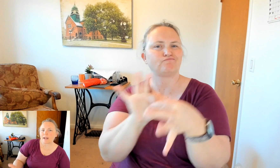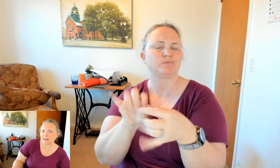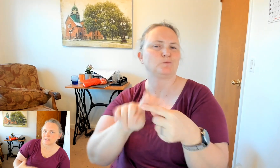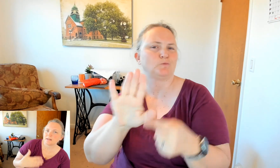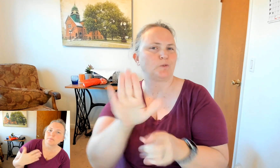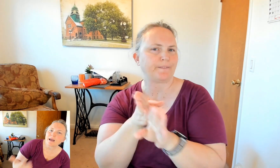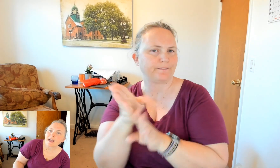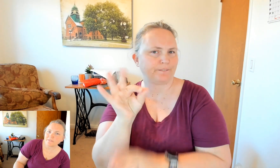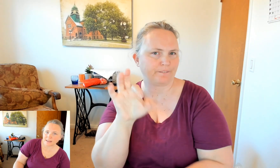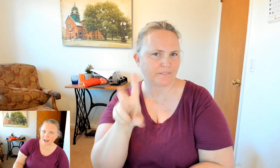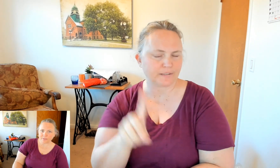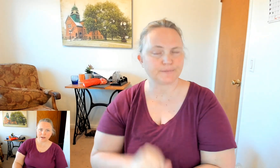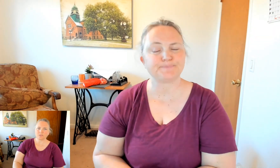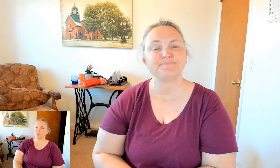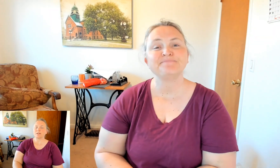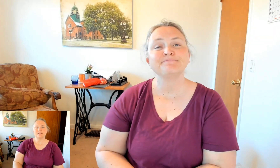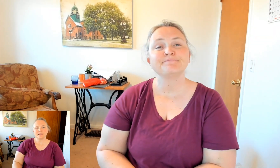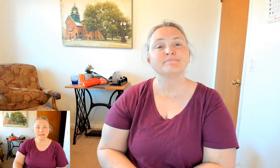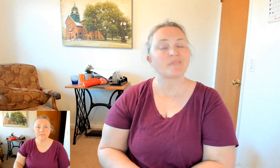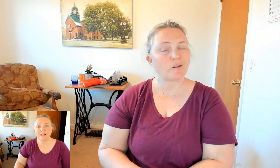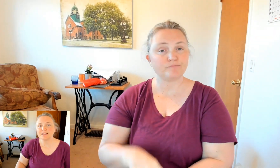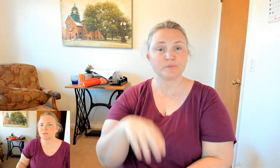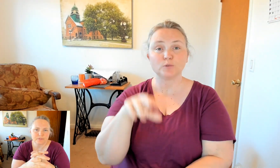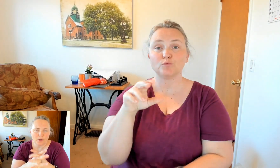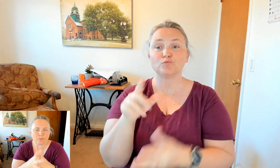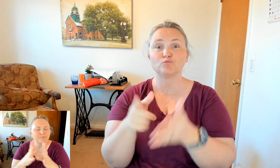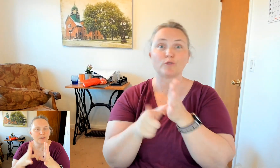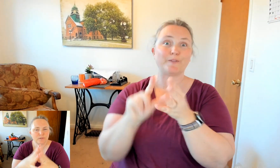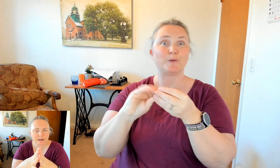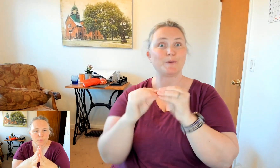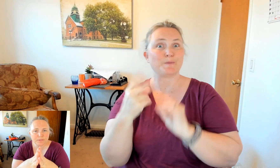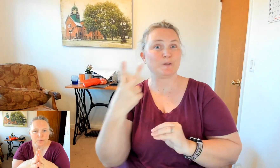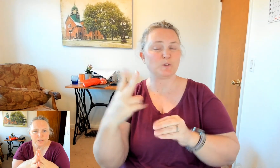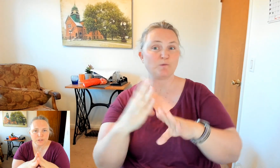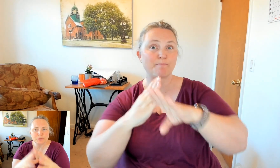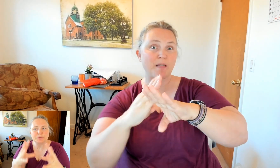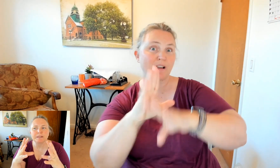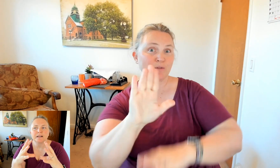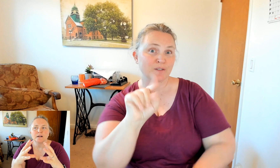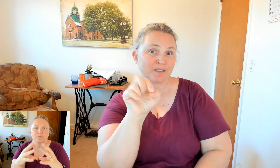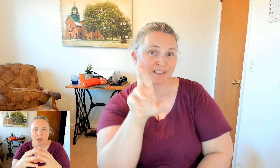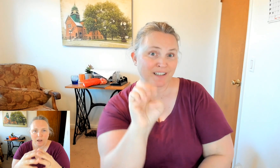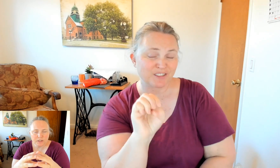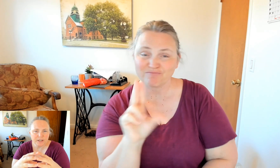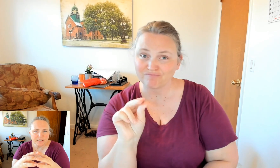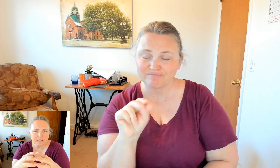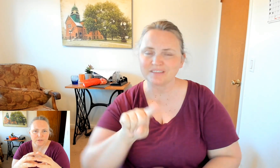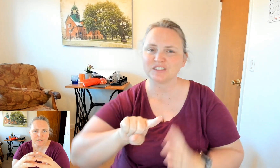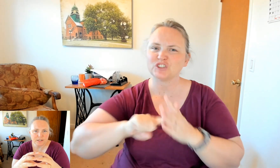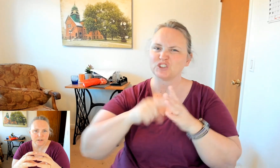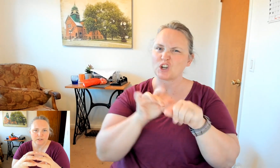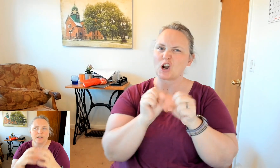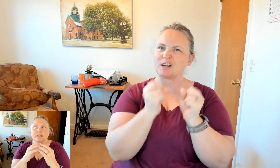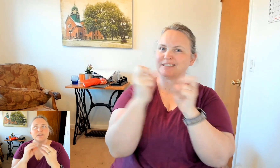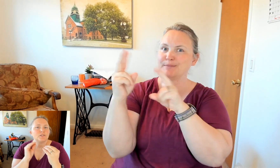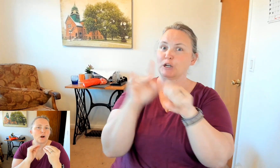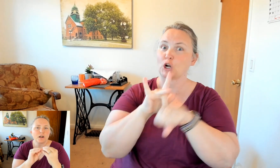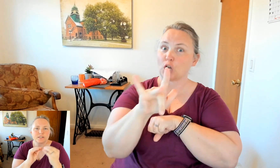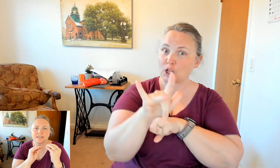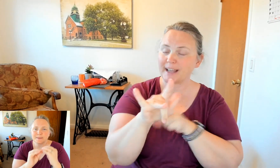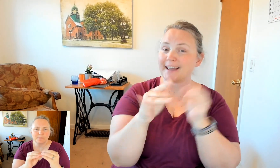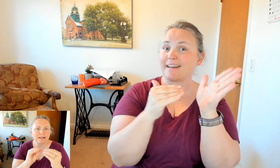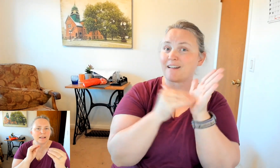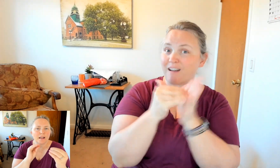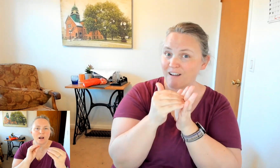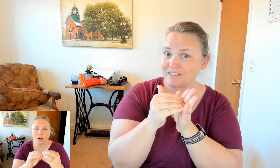you providing by having it out there? So what's the significance? So don't let a review or two block your chances for tenure.